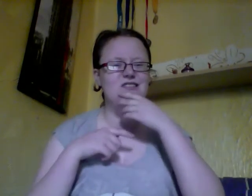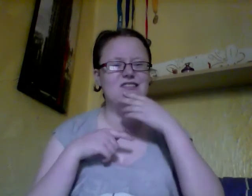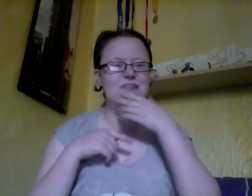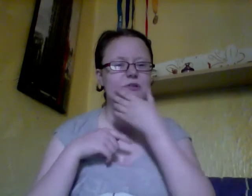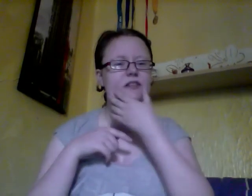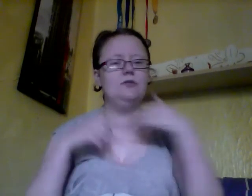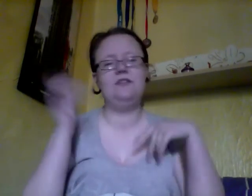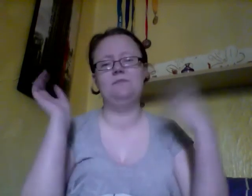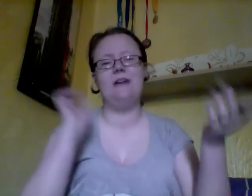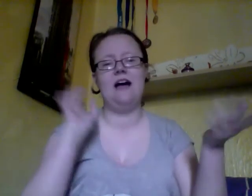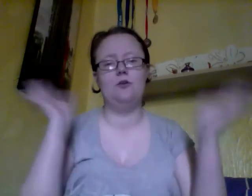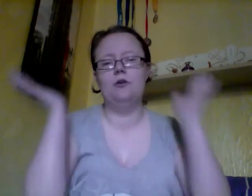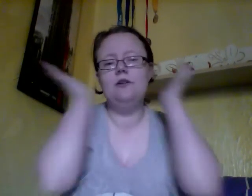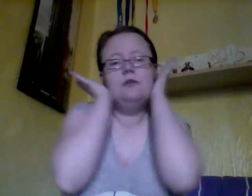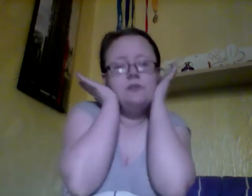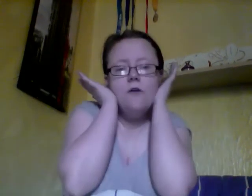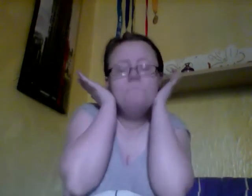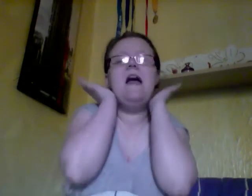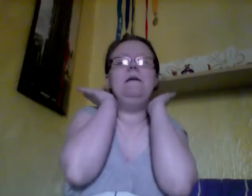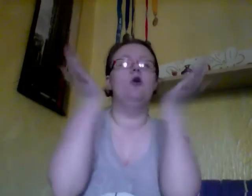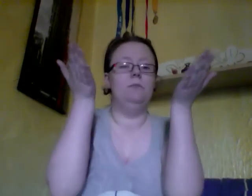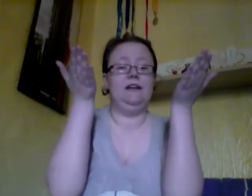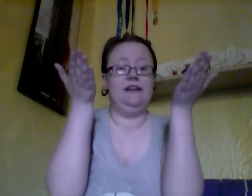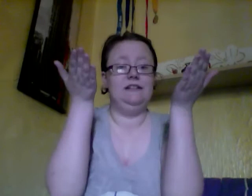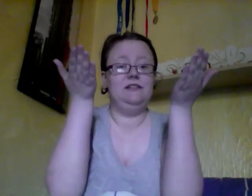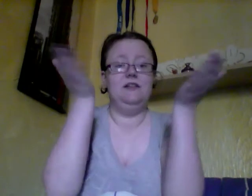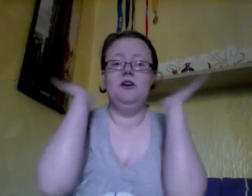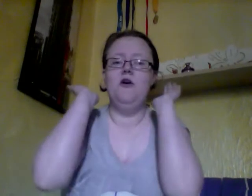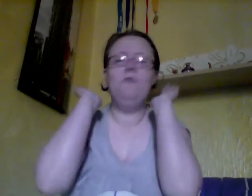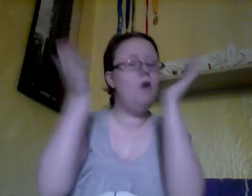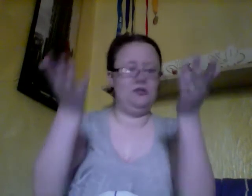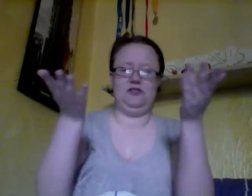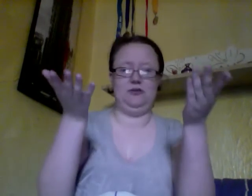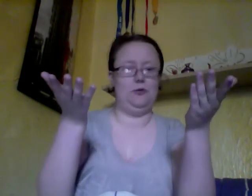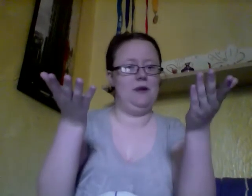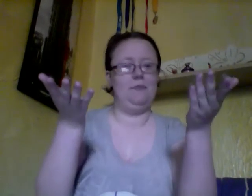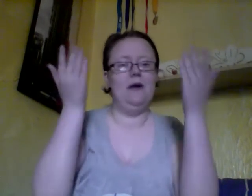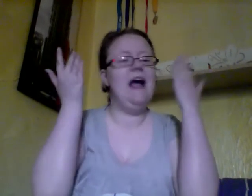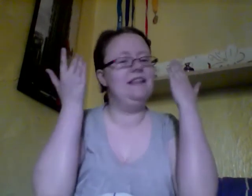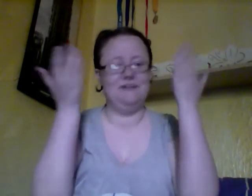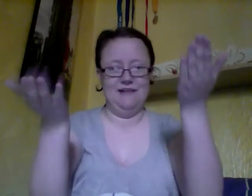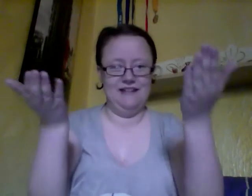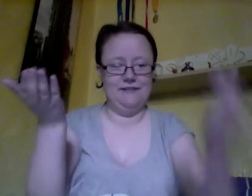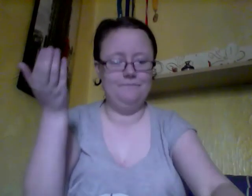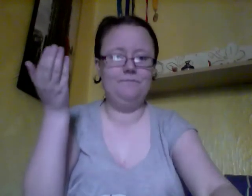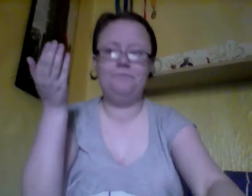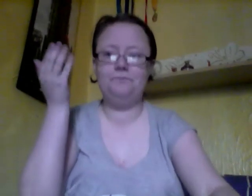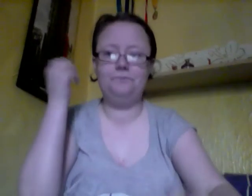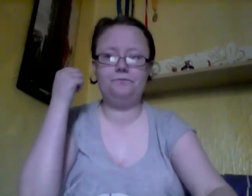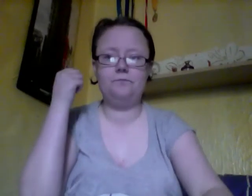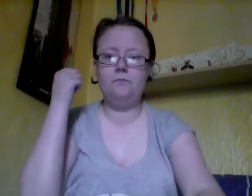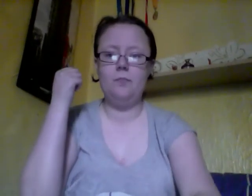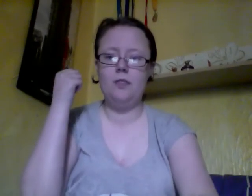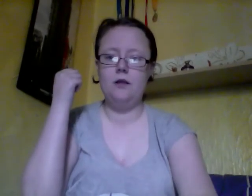so we don't actually know if he's back or not. It's all very complicated. Watch the show, people. It's amazing.